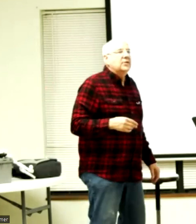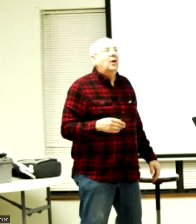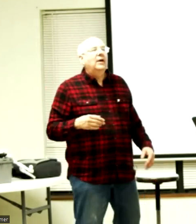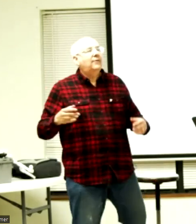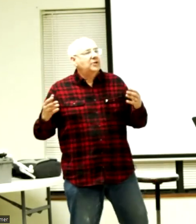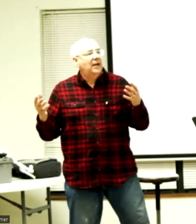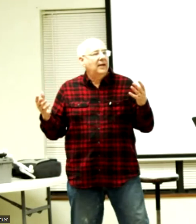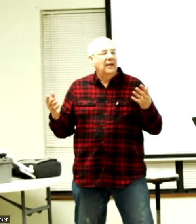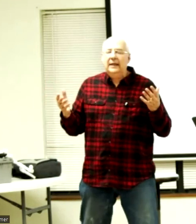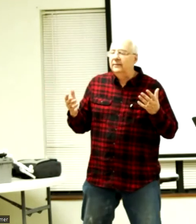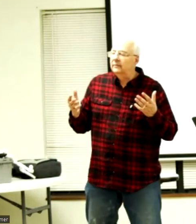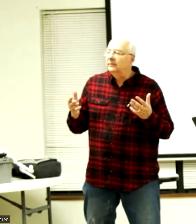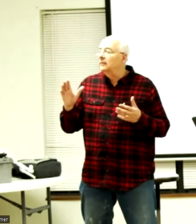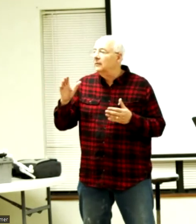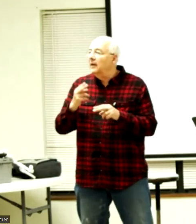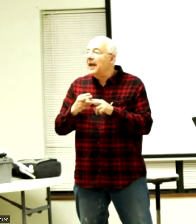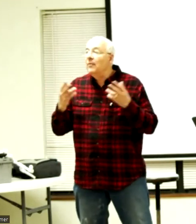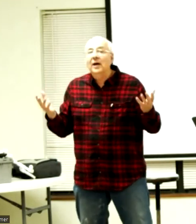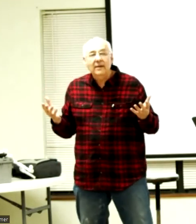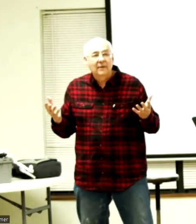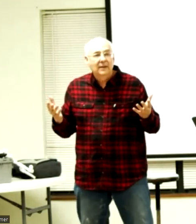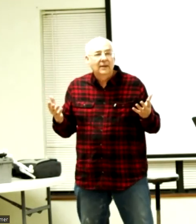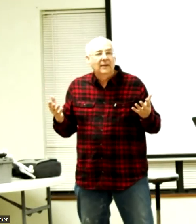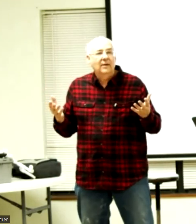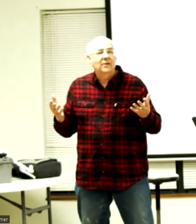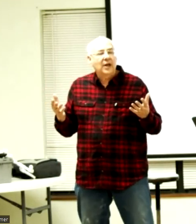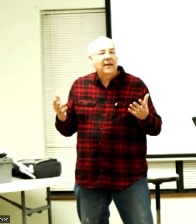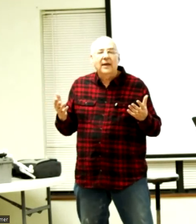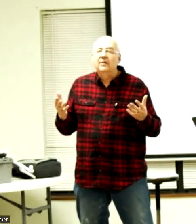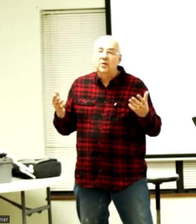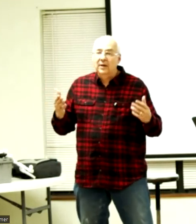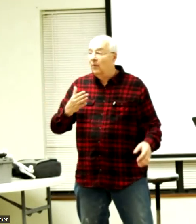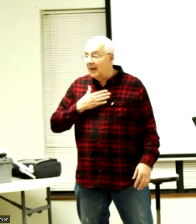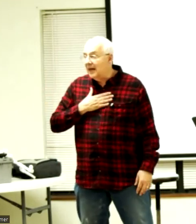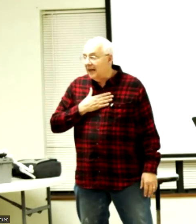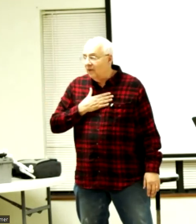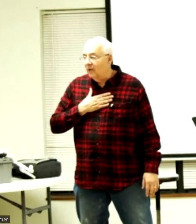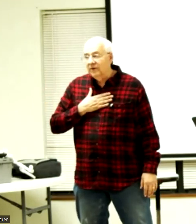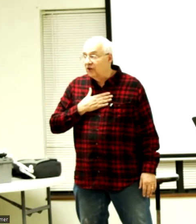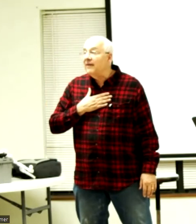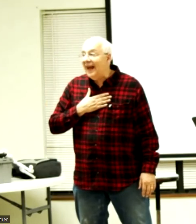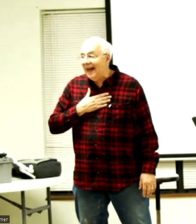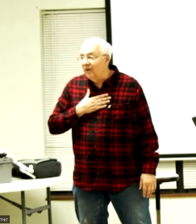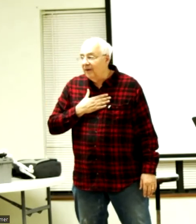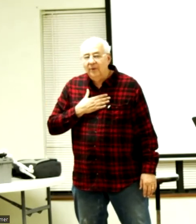So if we say name what, you can say that you can go my, or just leave that out if you